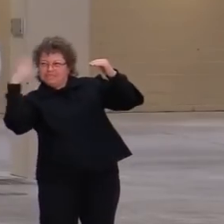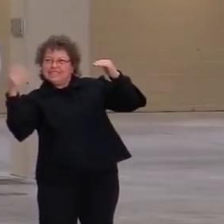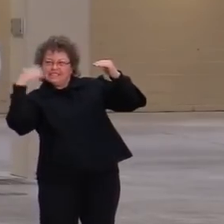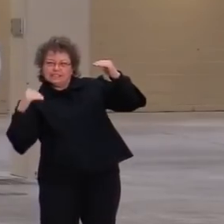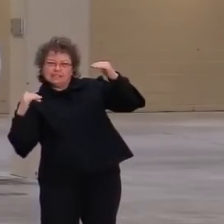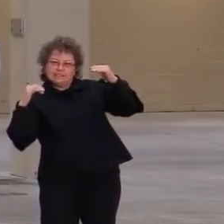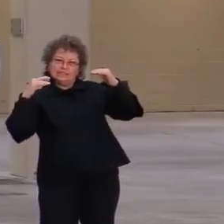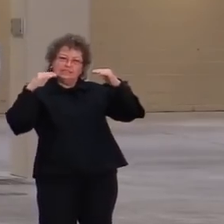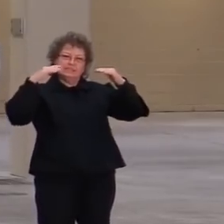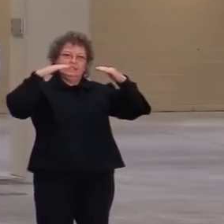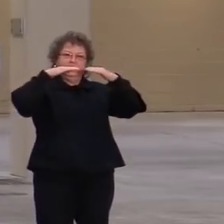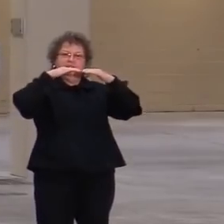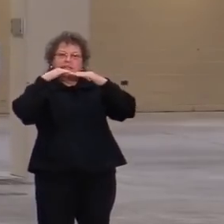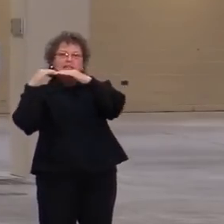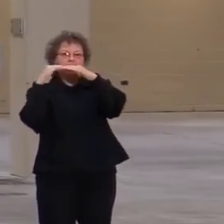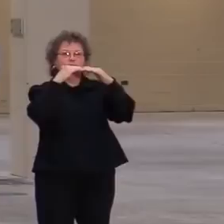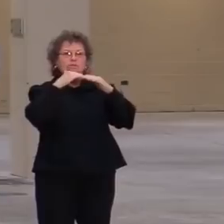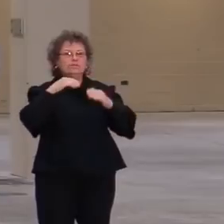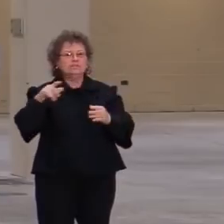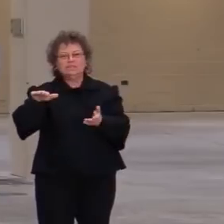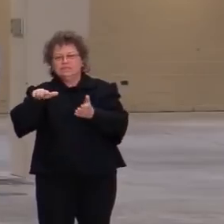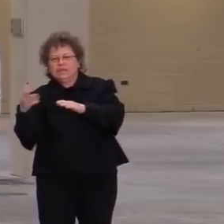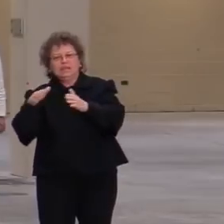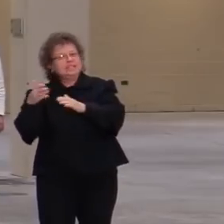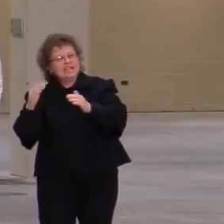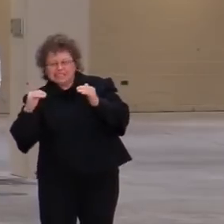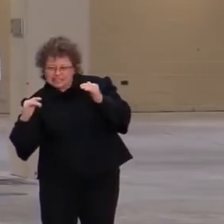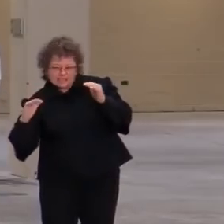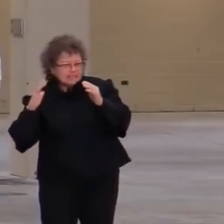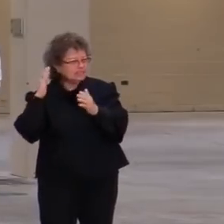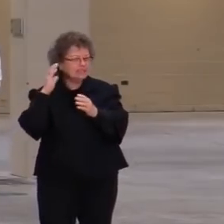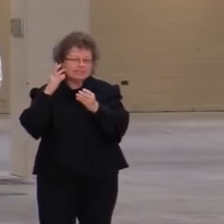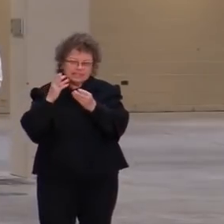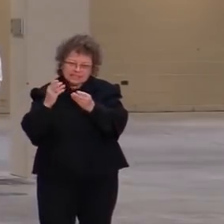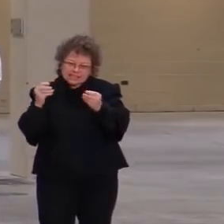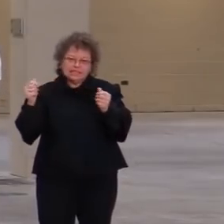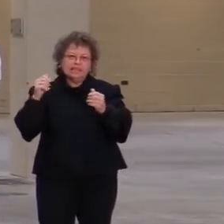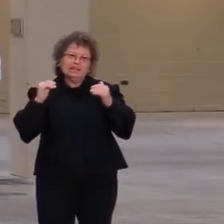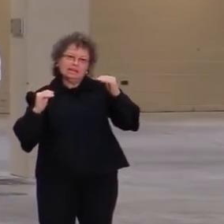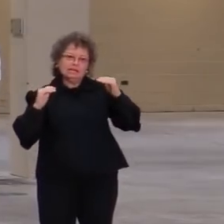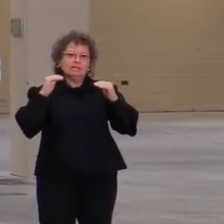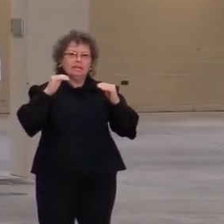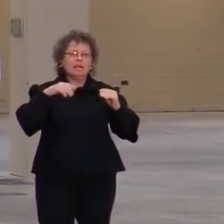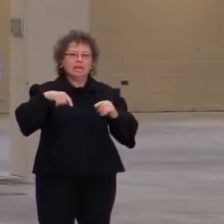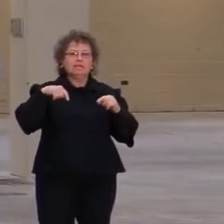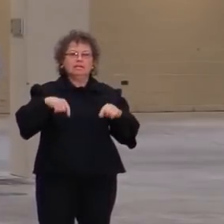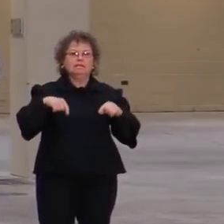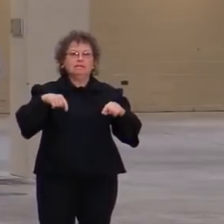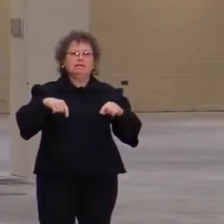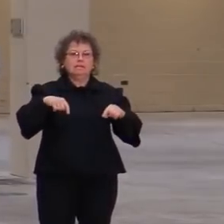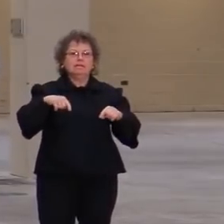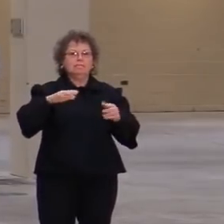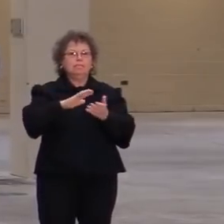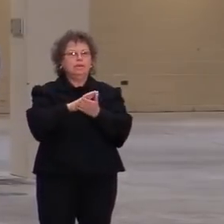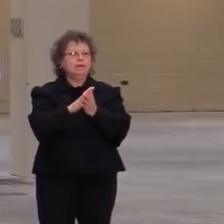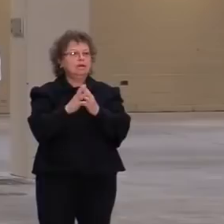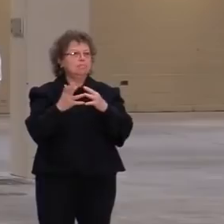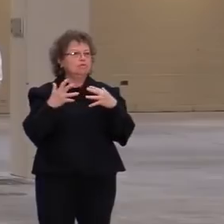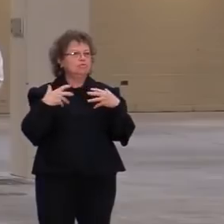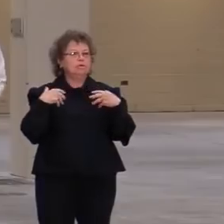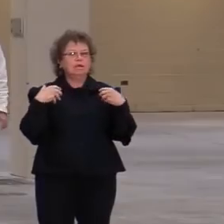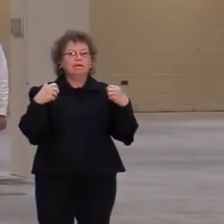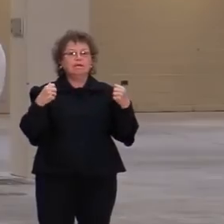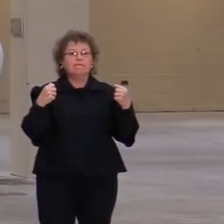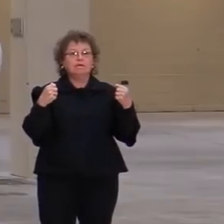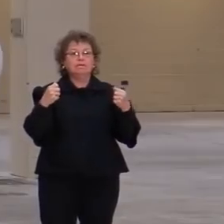communities, and to set our nation and our Commonwealth on a pathway to recovery.